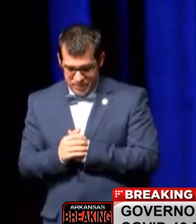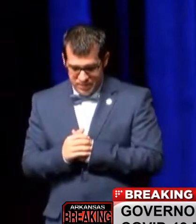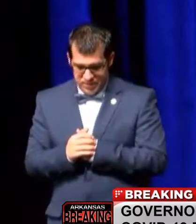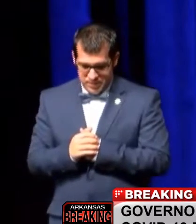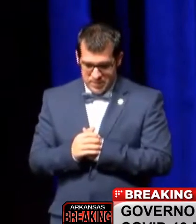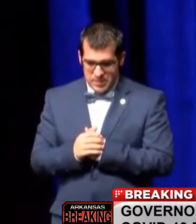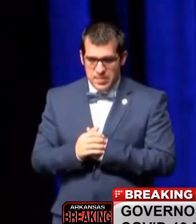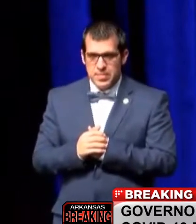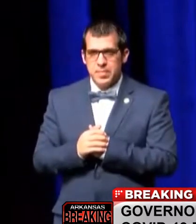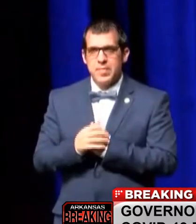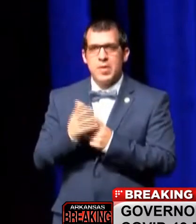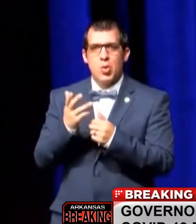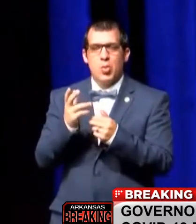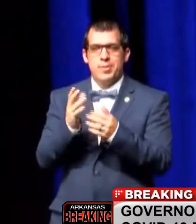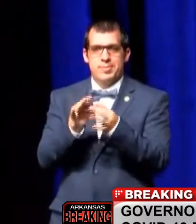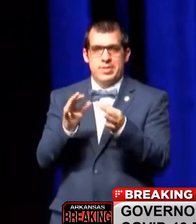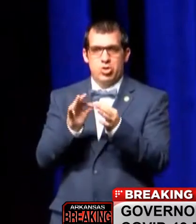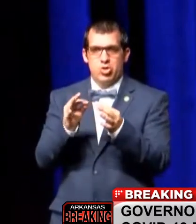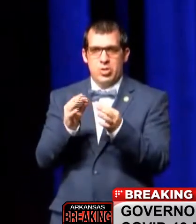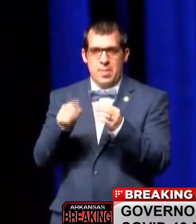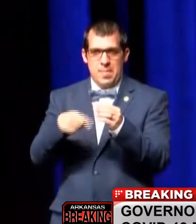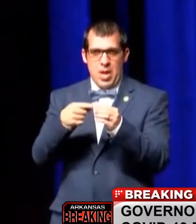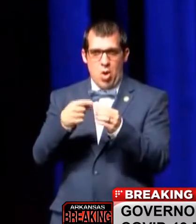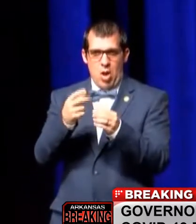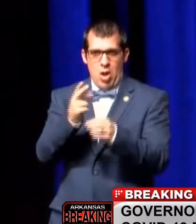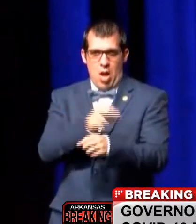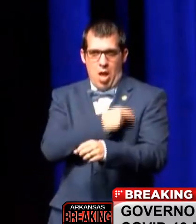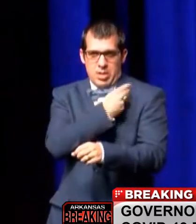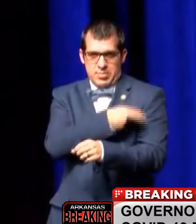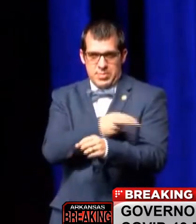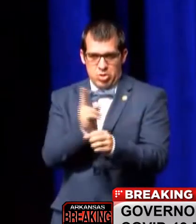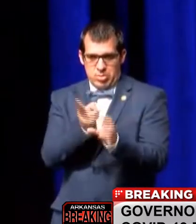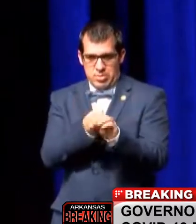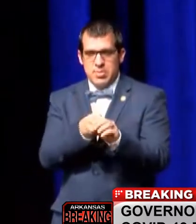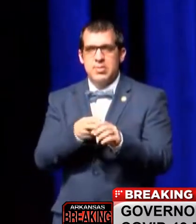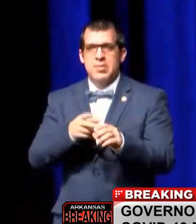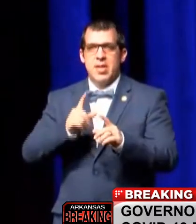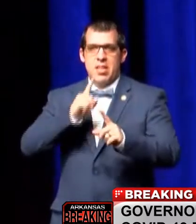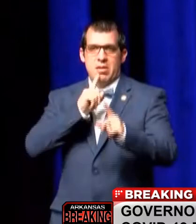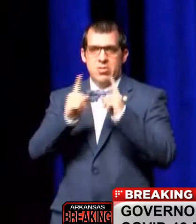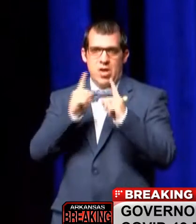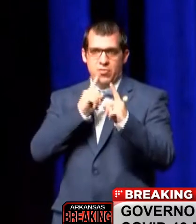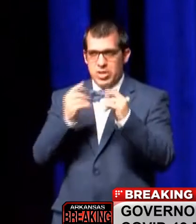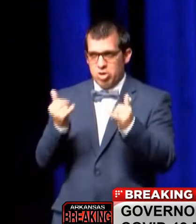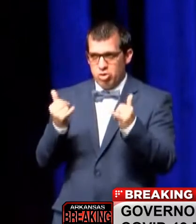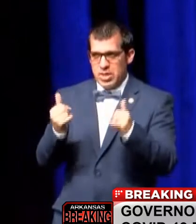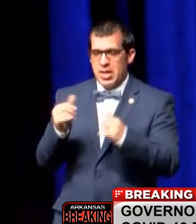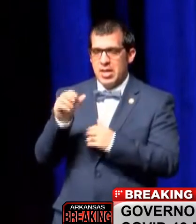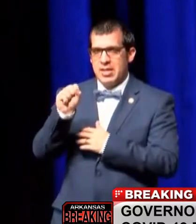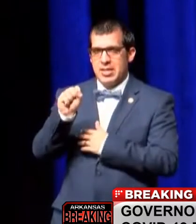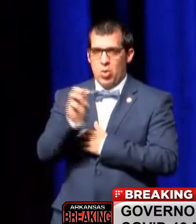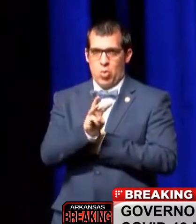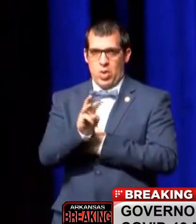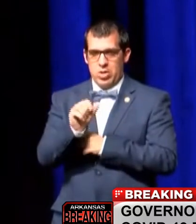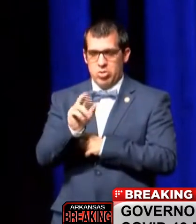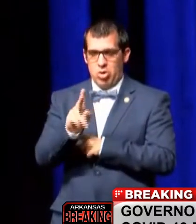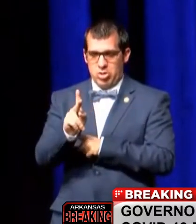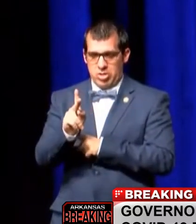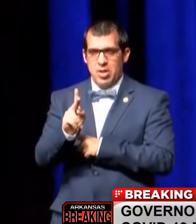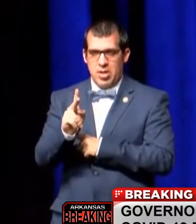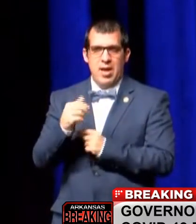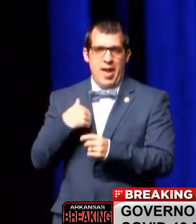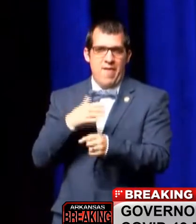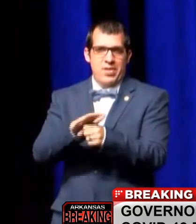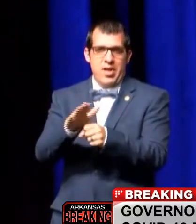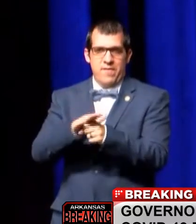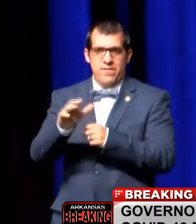I wanted to mention hospitalizations, that in the conversation today in Southwest Arkansas, there's adequate